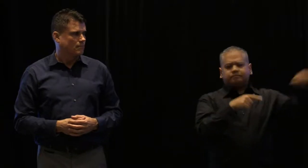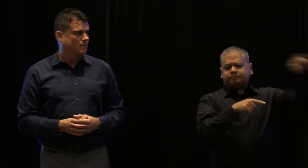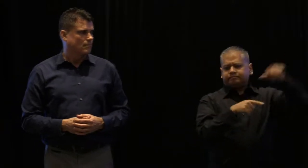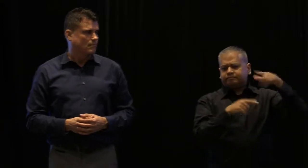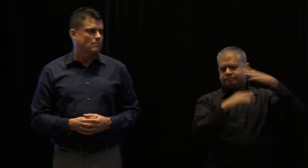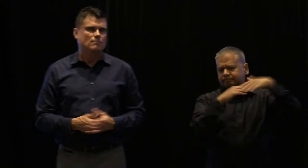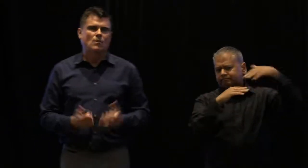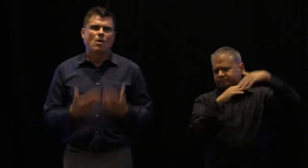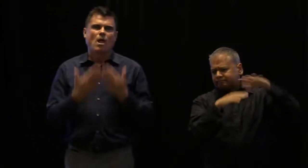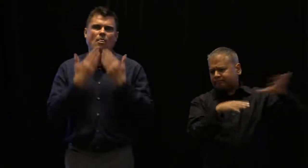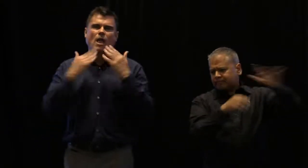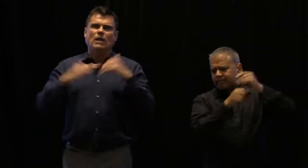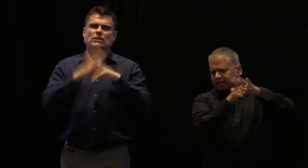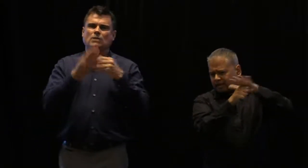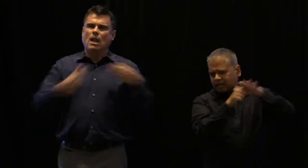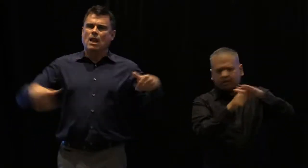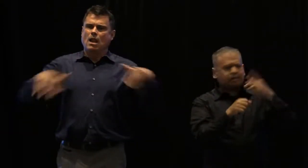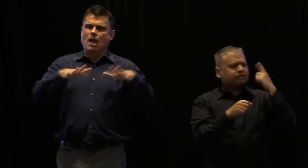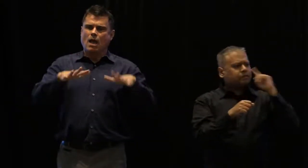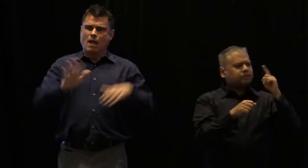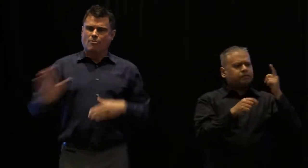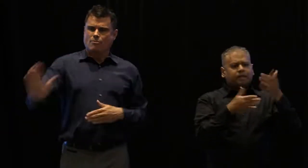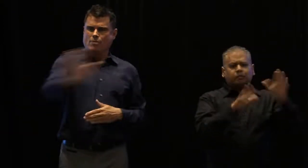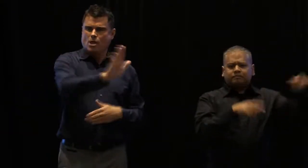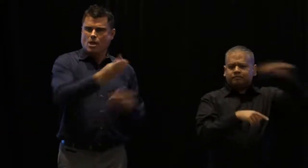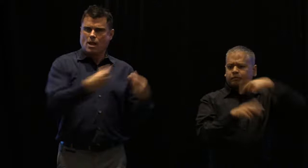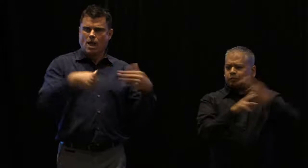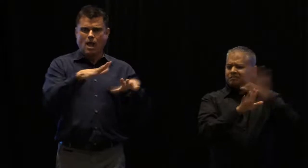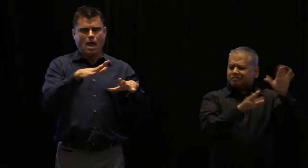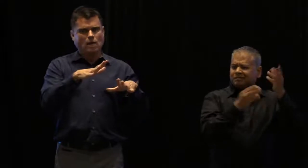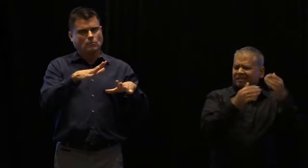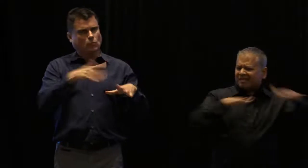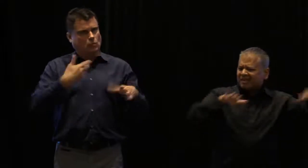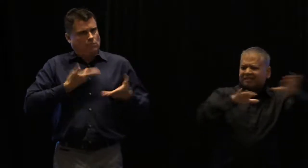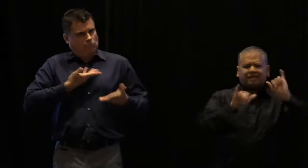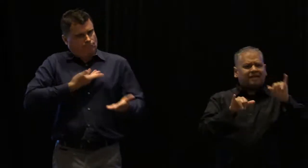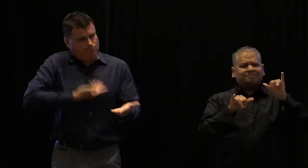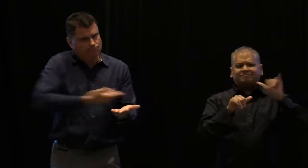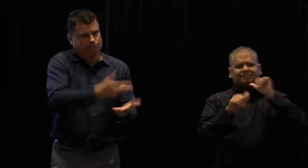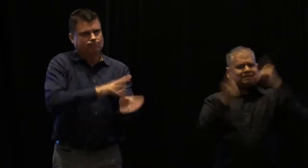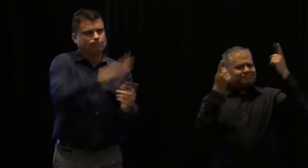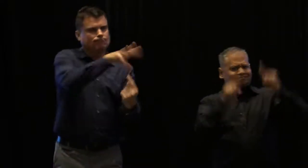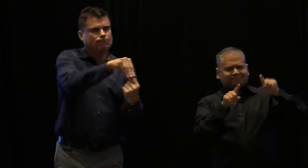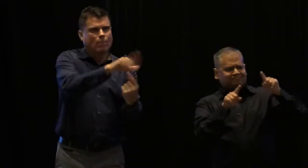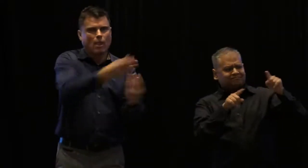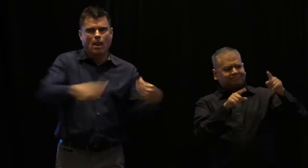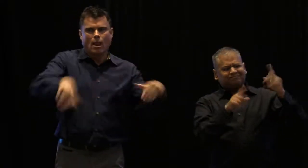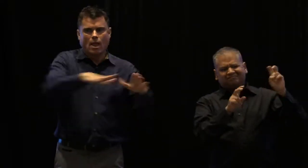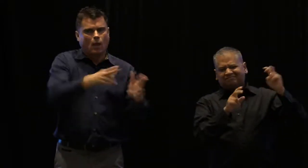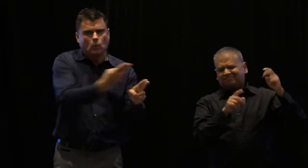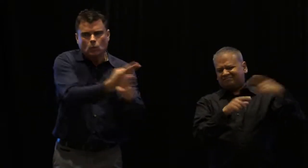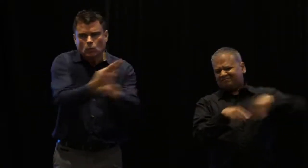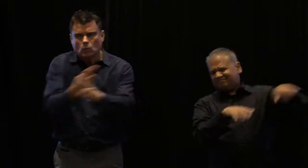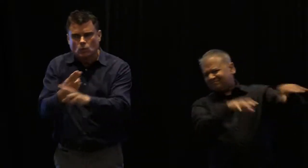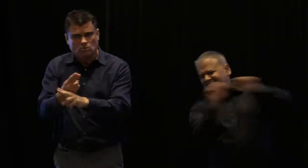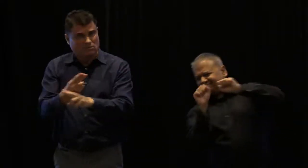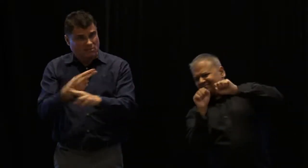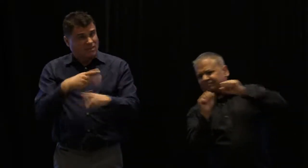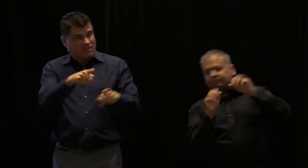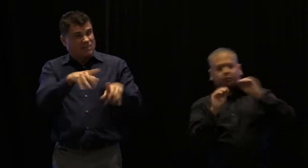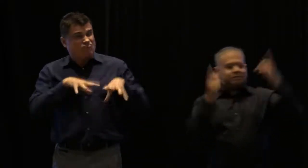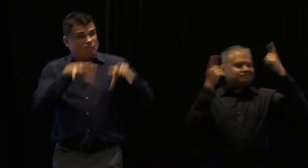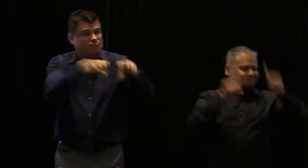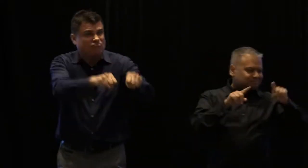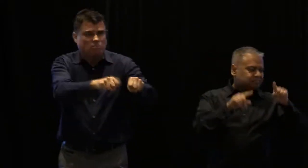So each nation is deserving of our thanks, and just want to acknowledge that without them, this